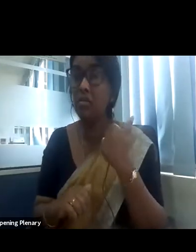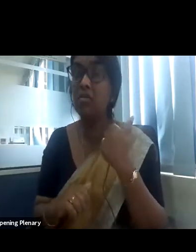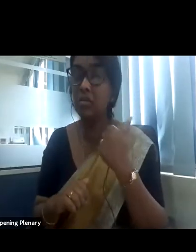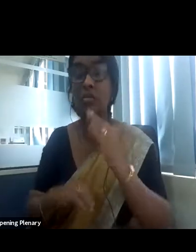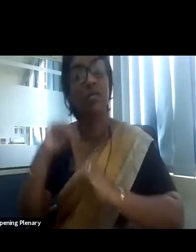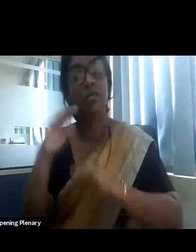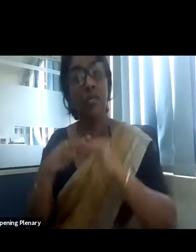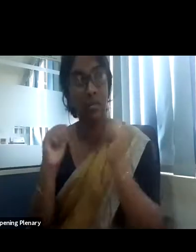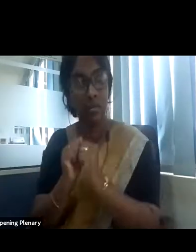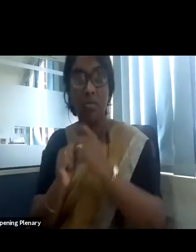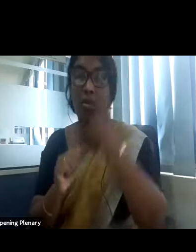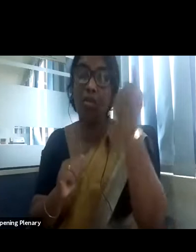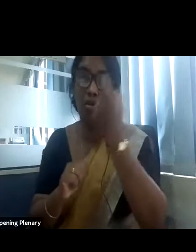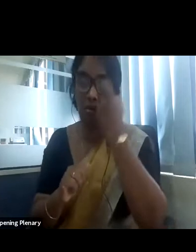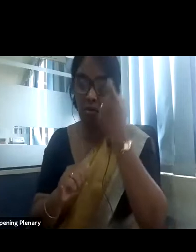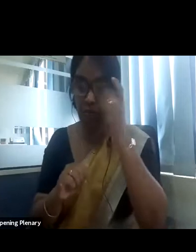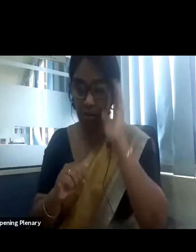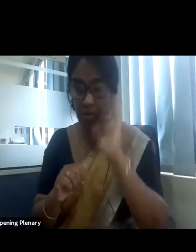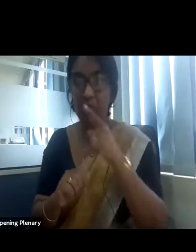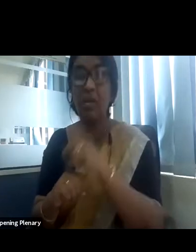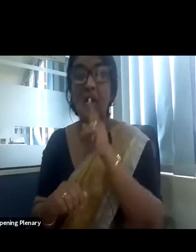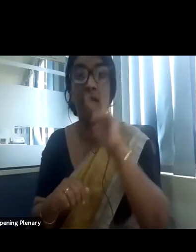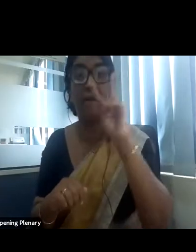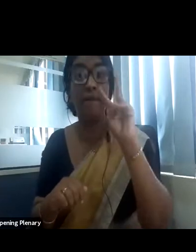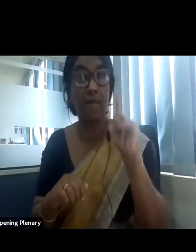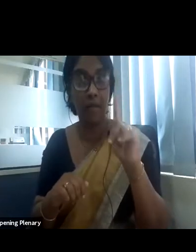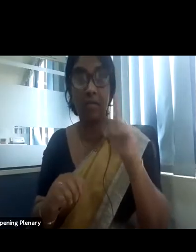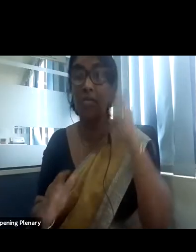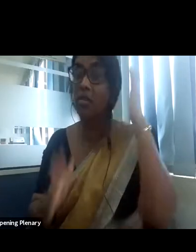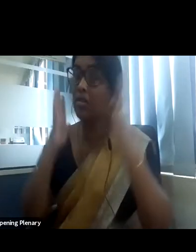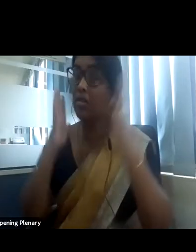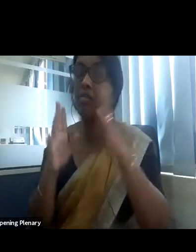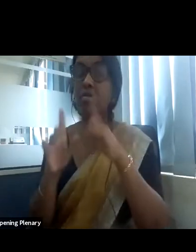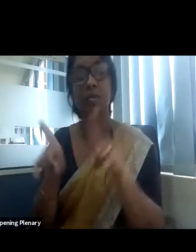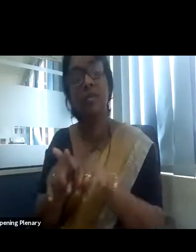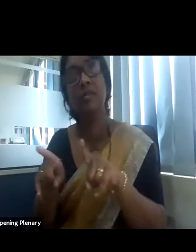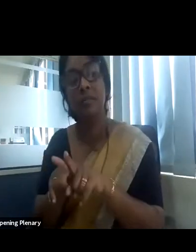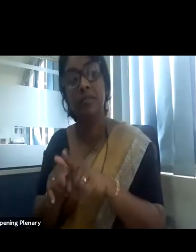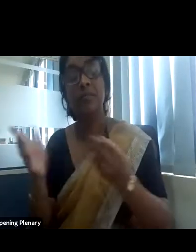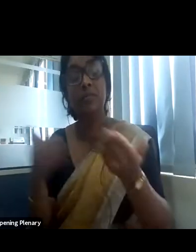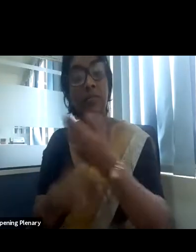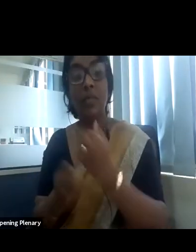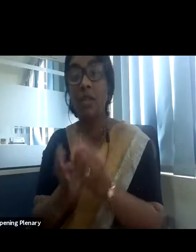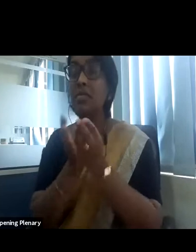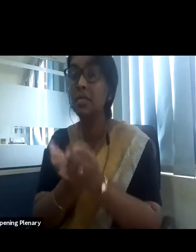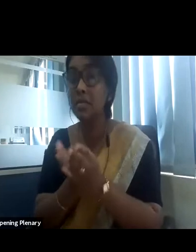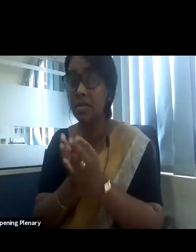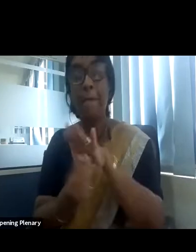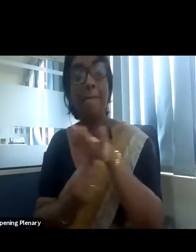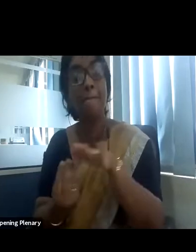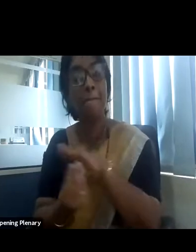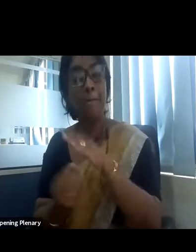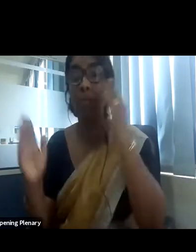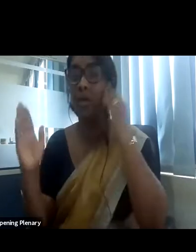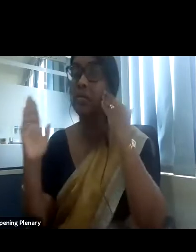21st century paradigm that takes our resources, our environment into consideration in looking to the future, in building for